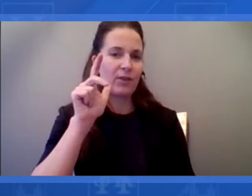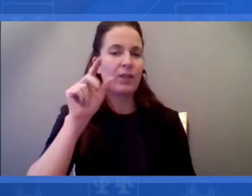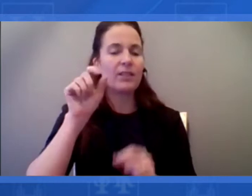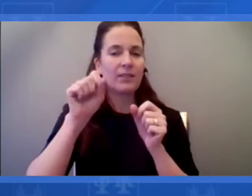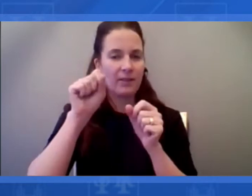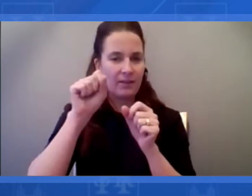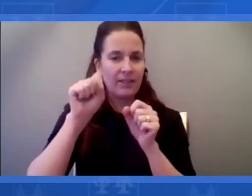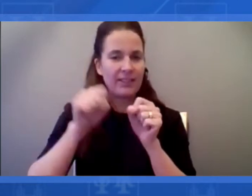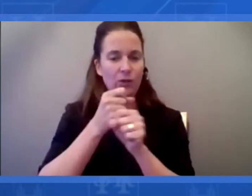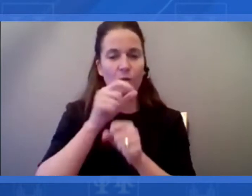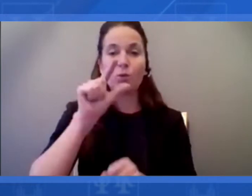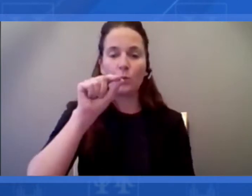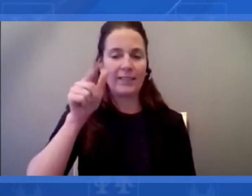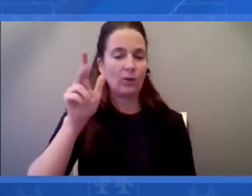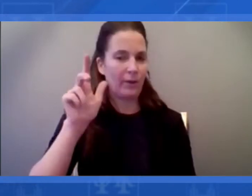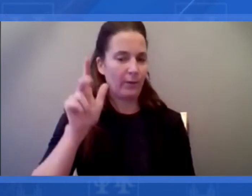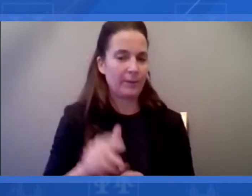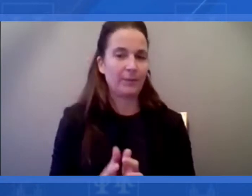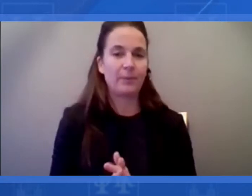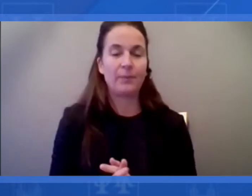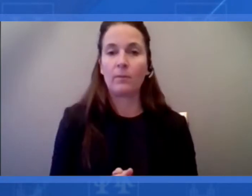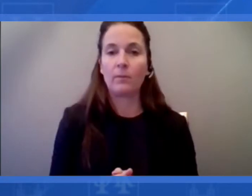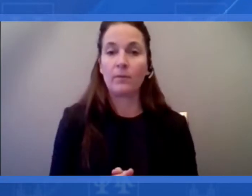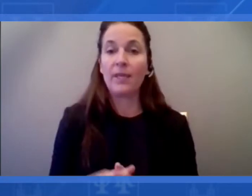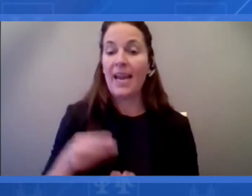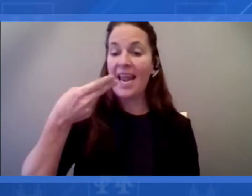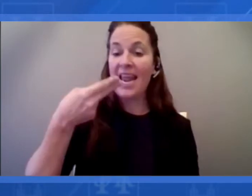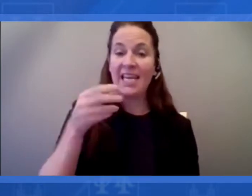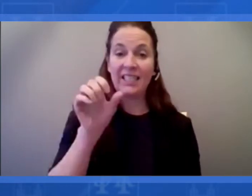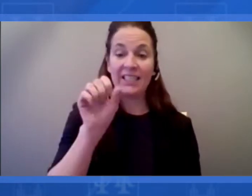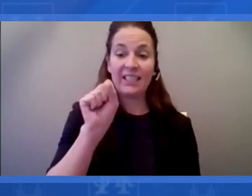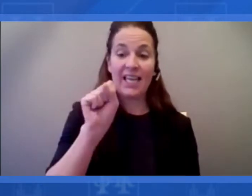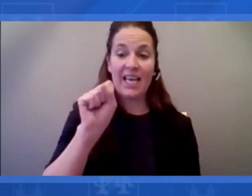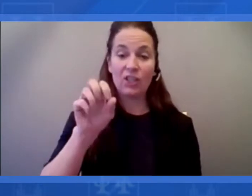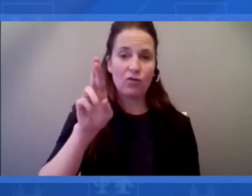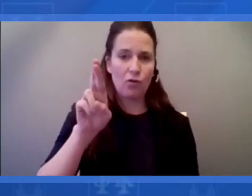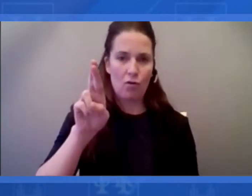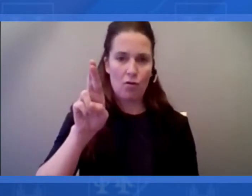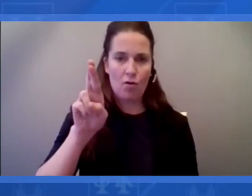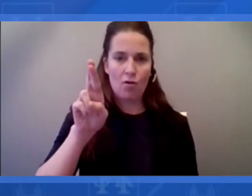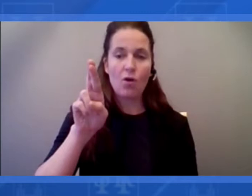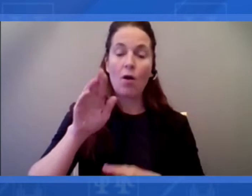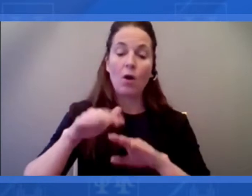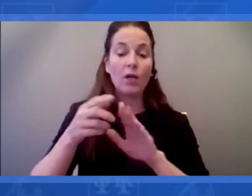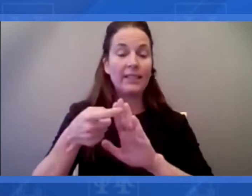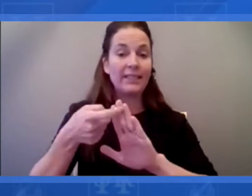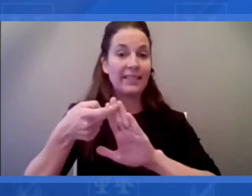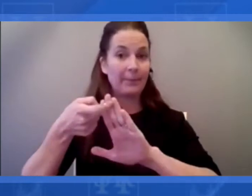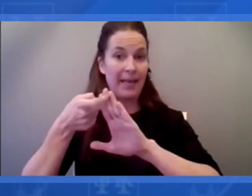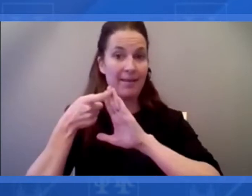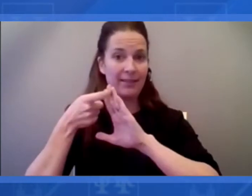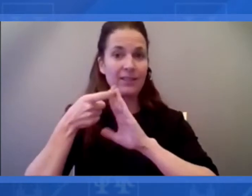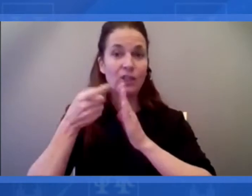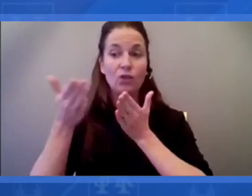And try our new HSR MyRide on-demand service in Waterdown.